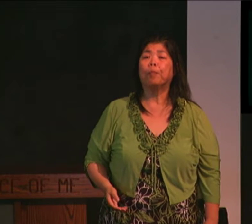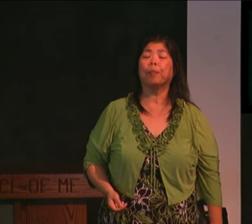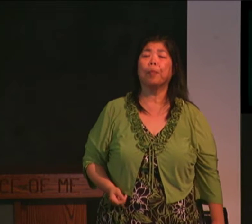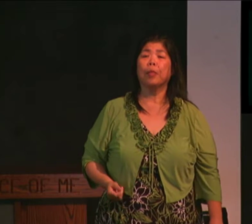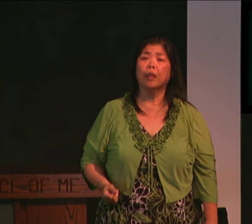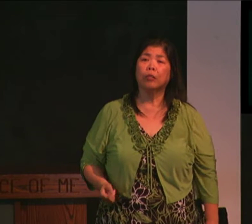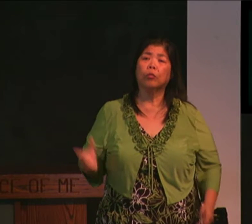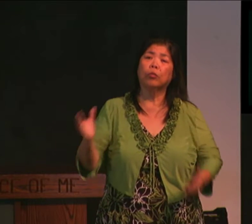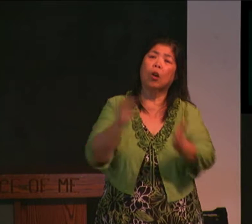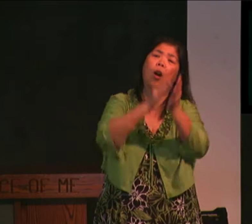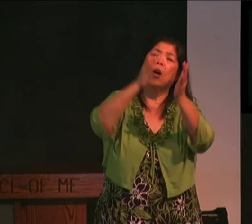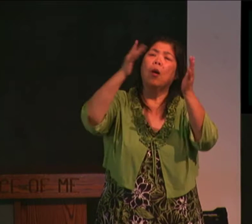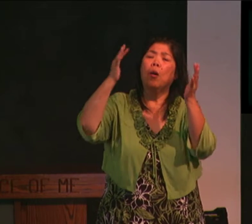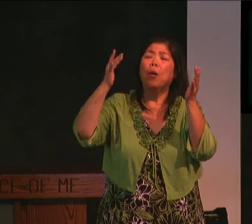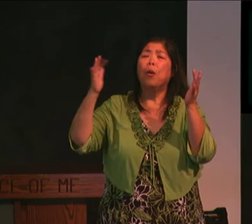You deserve the glory